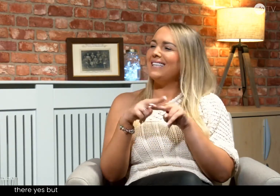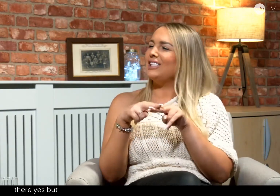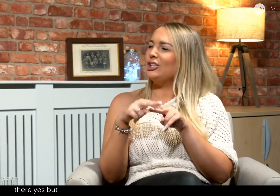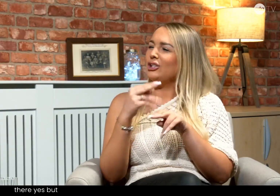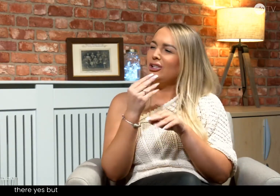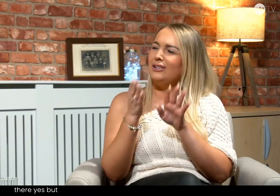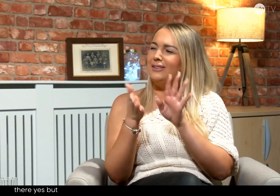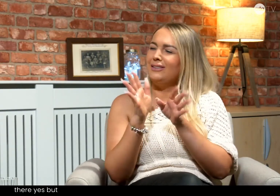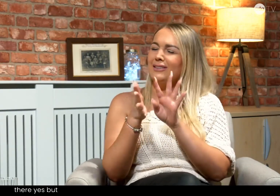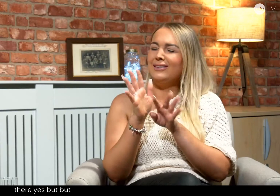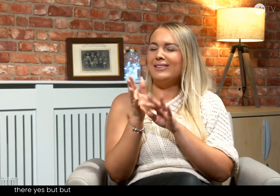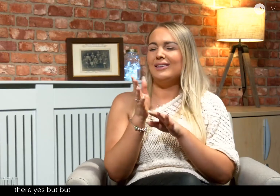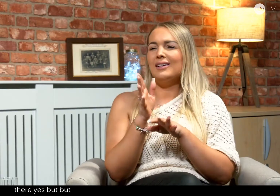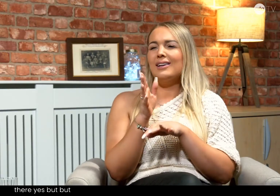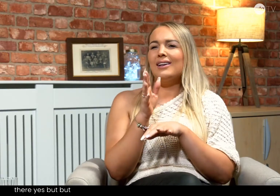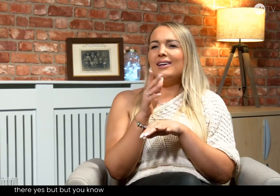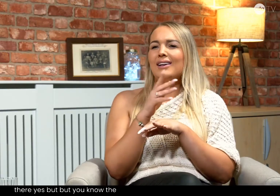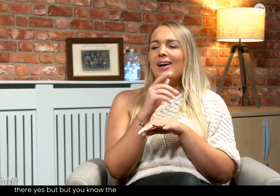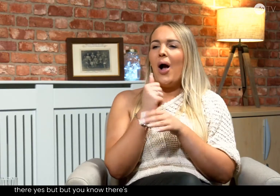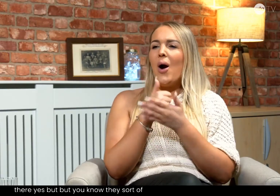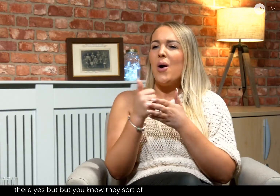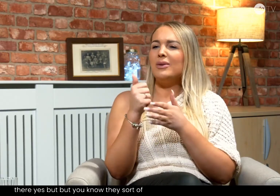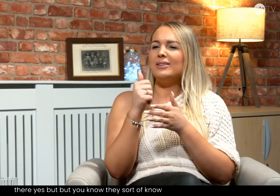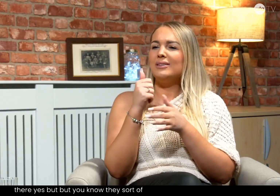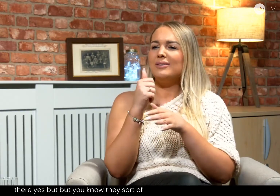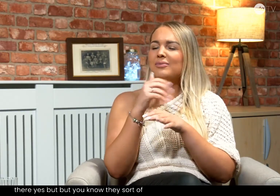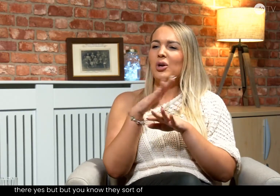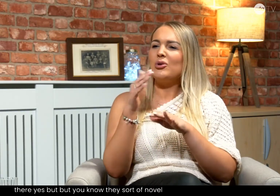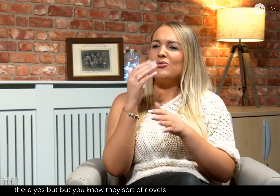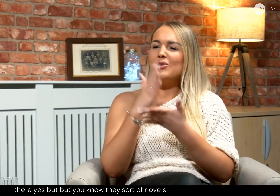you know, there's sort of novels or there's a little bit of fiction